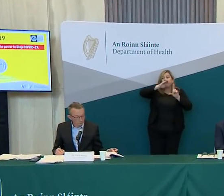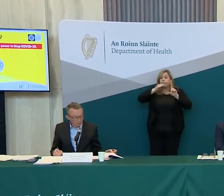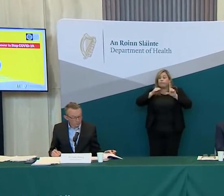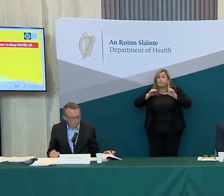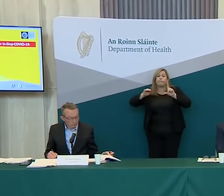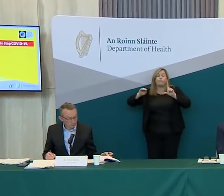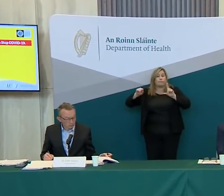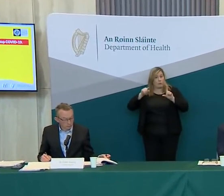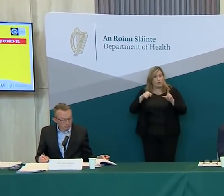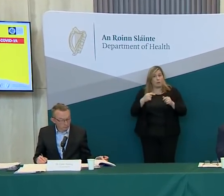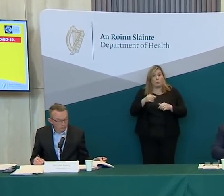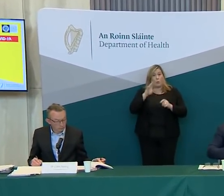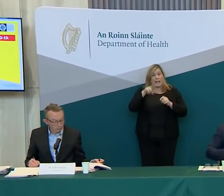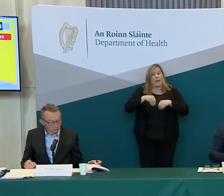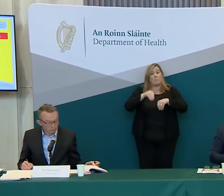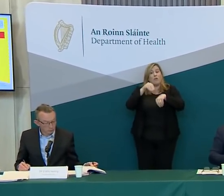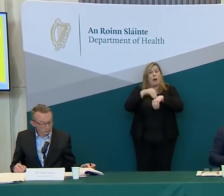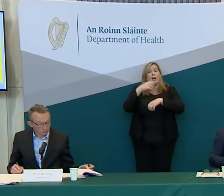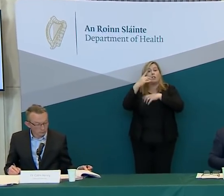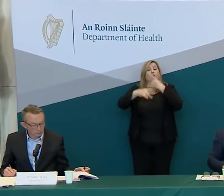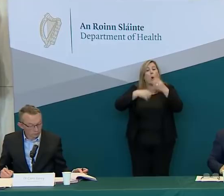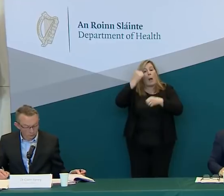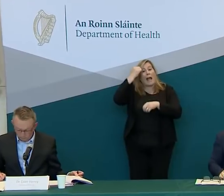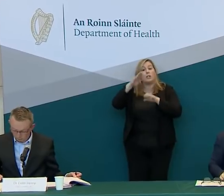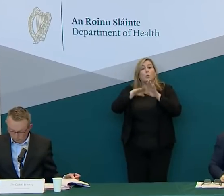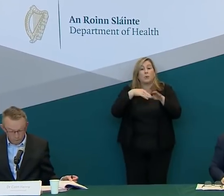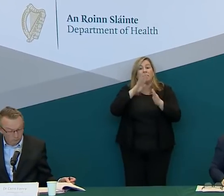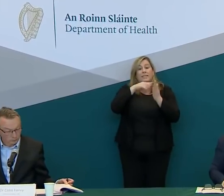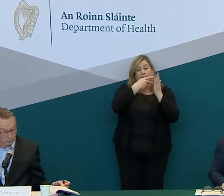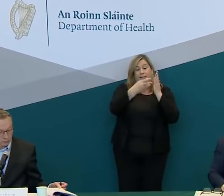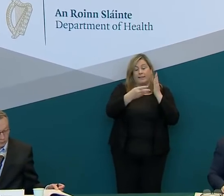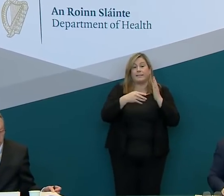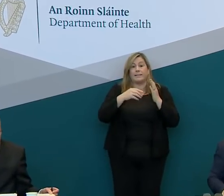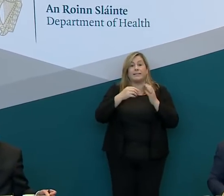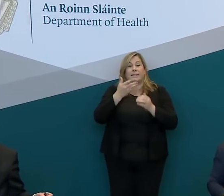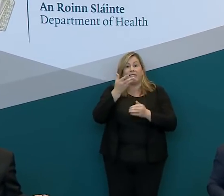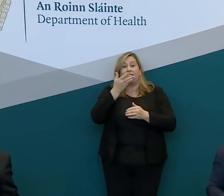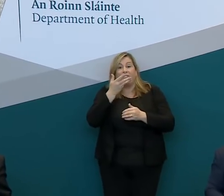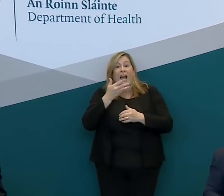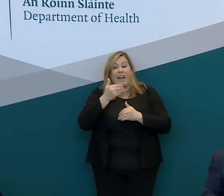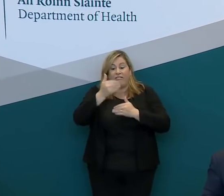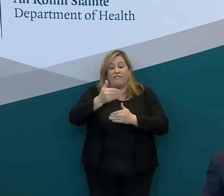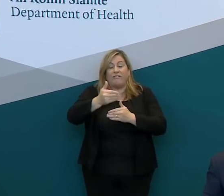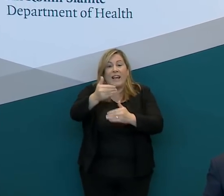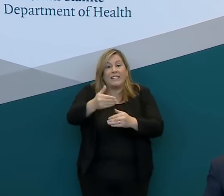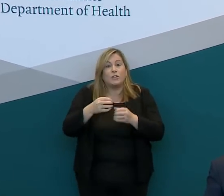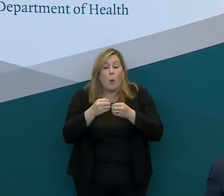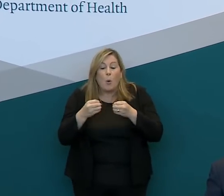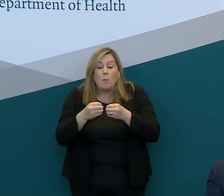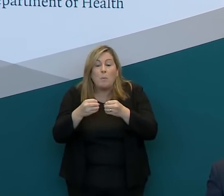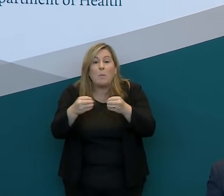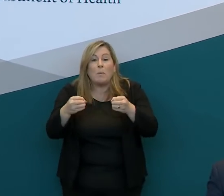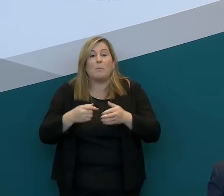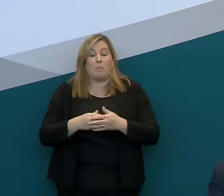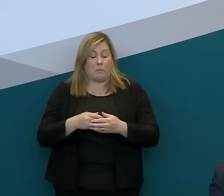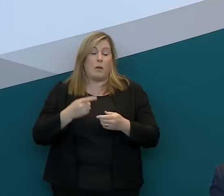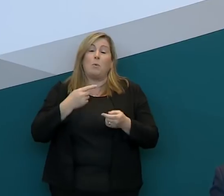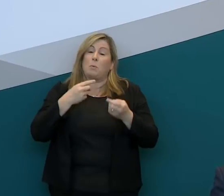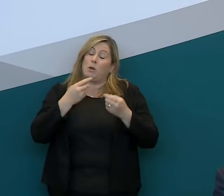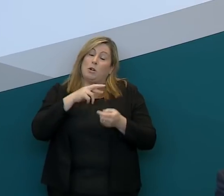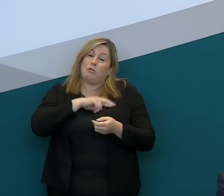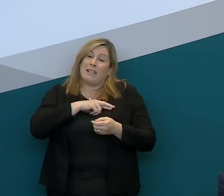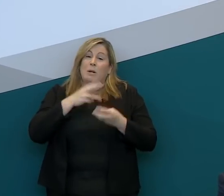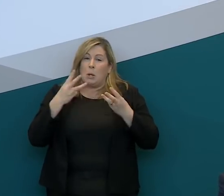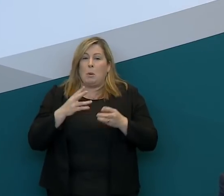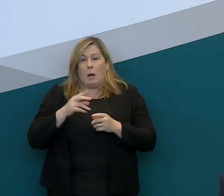lockdown easing? We've been clear about the progress that we needed to make over the course of this week, and I think for the most part, I think we're seeing that. We want to see further progress.